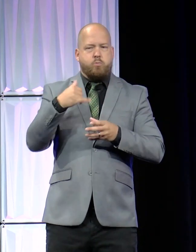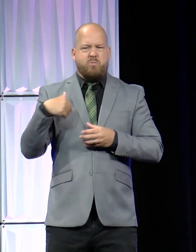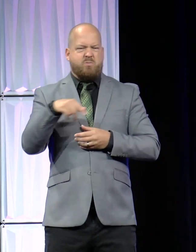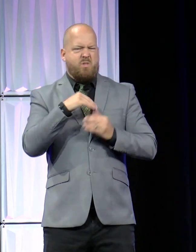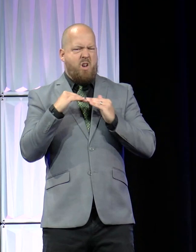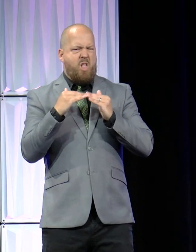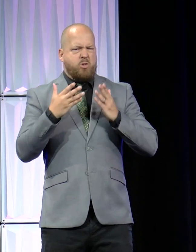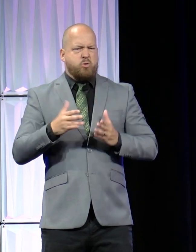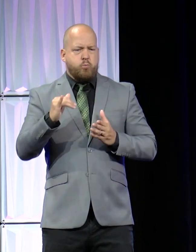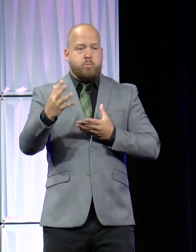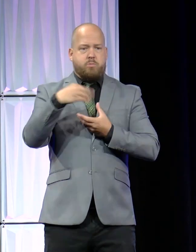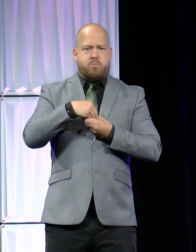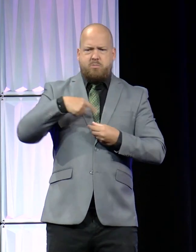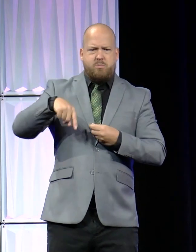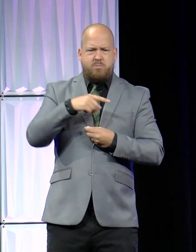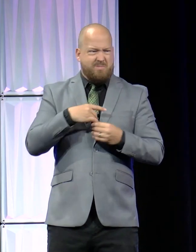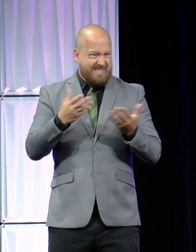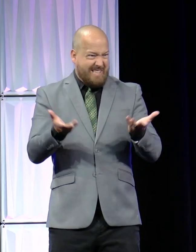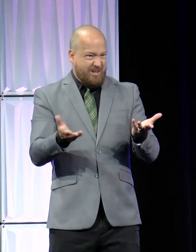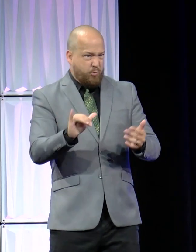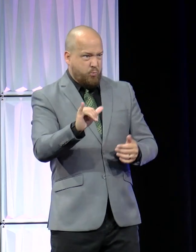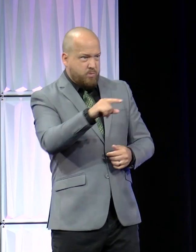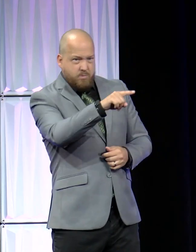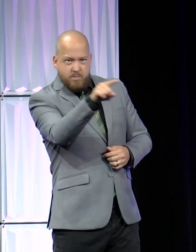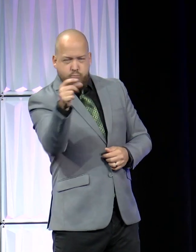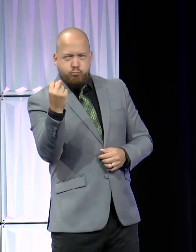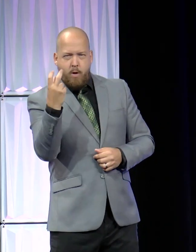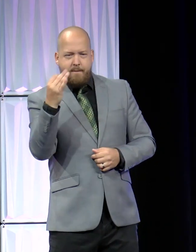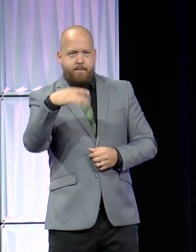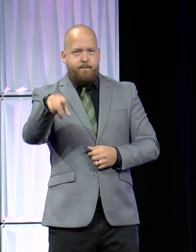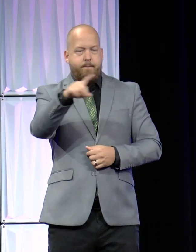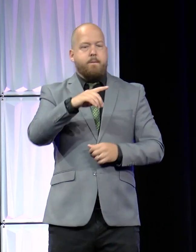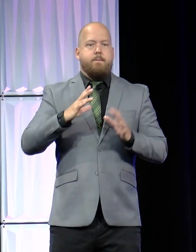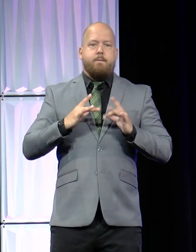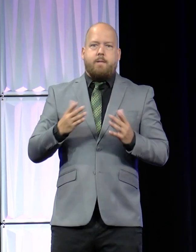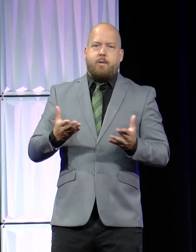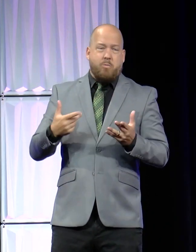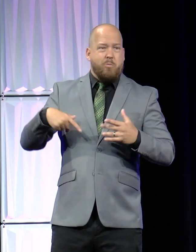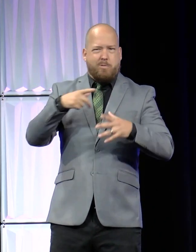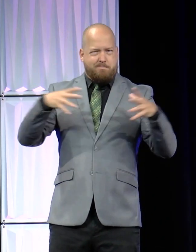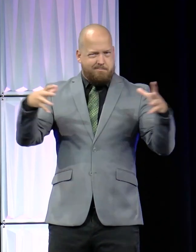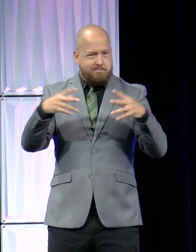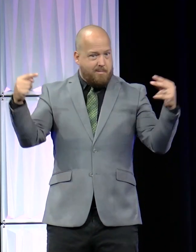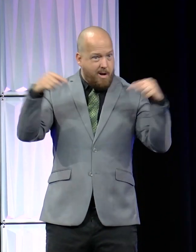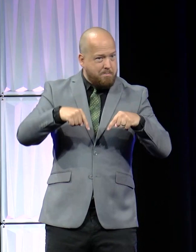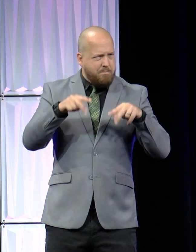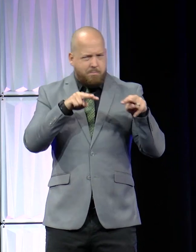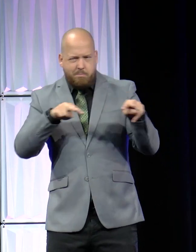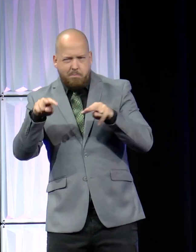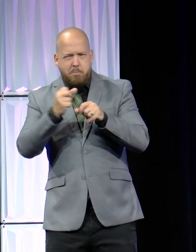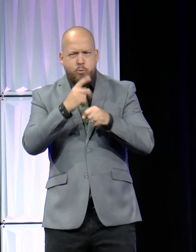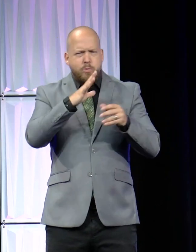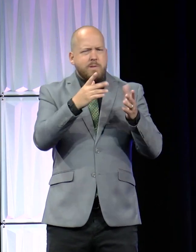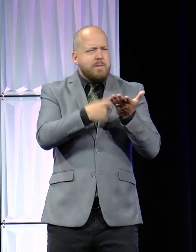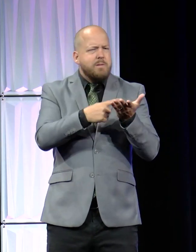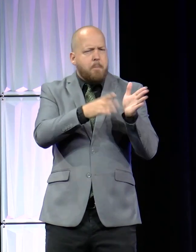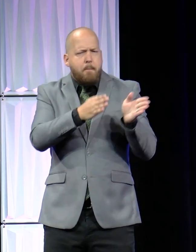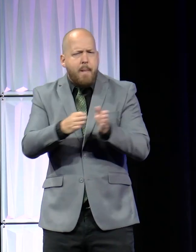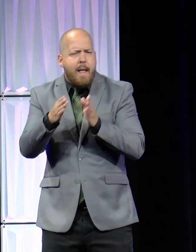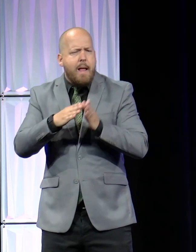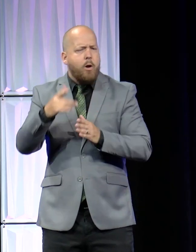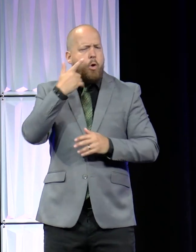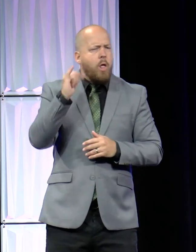hearing from later, came together to develop the national plan, which takes an intersectional, interdisciplinary